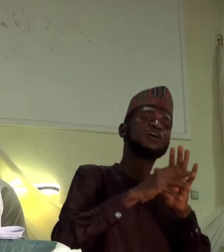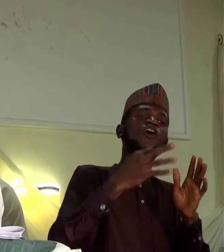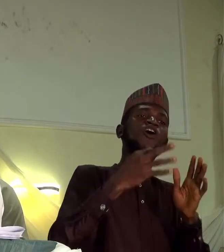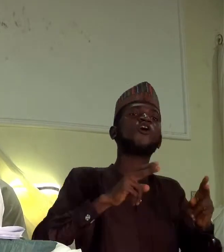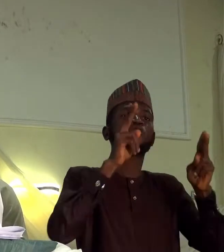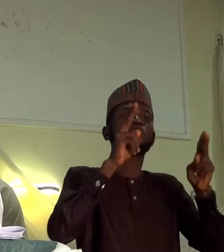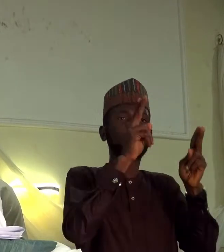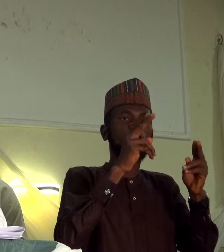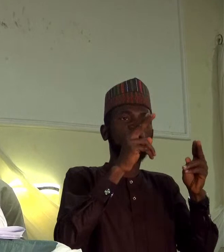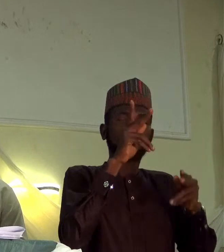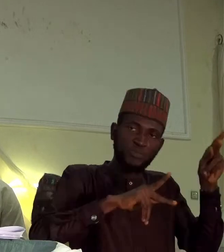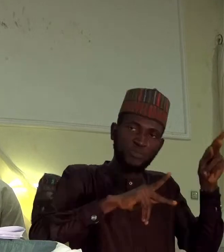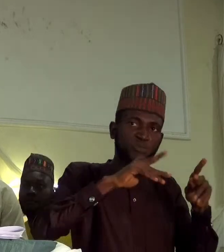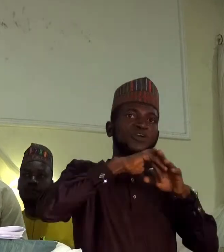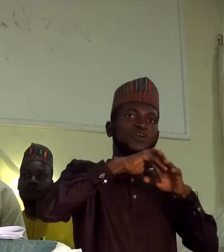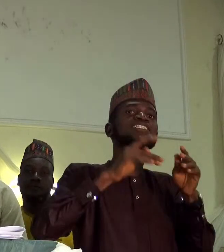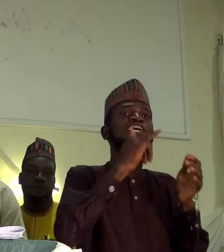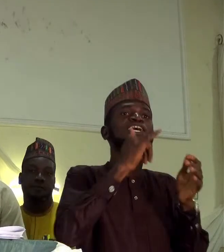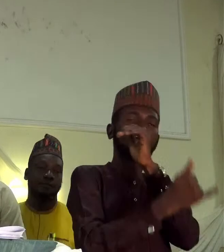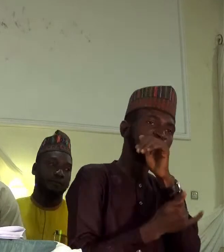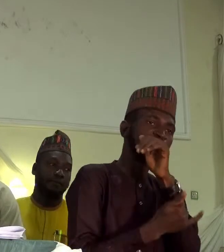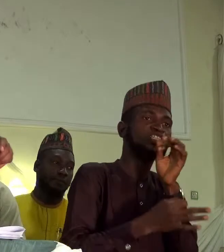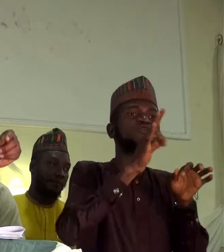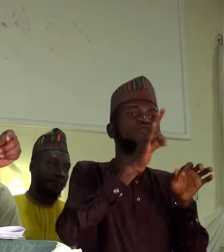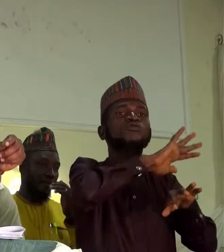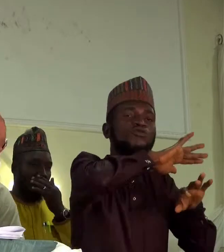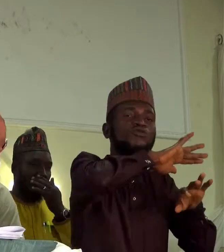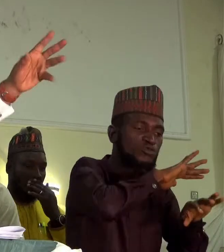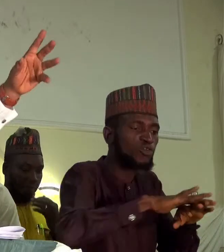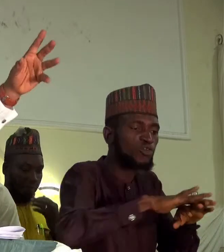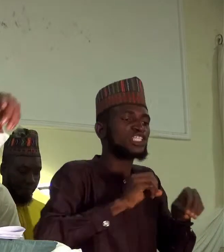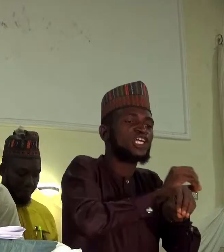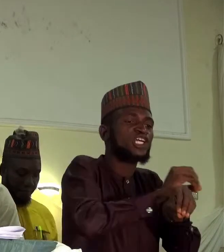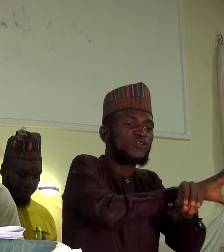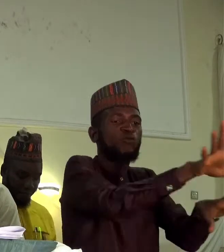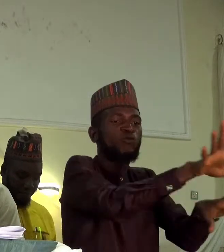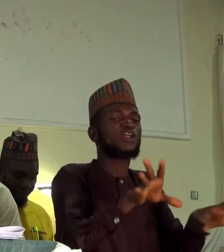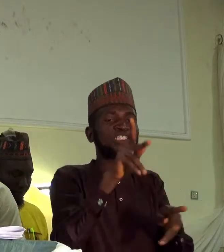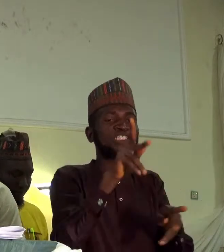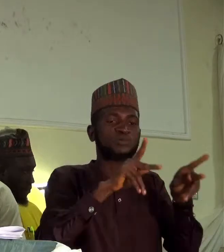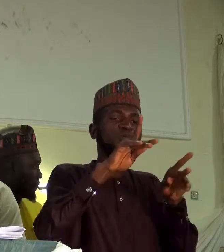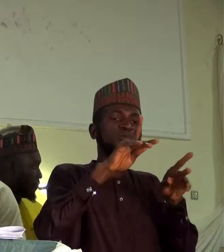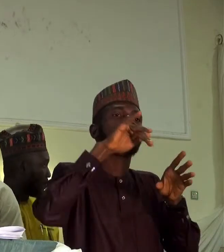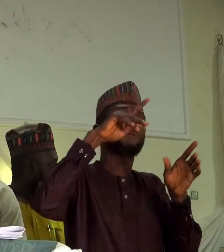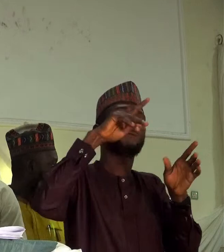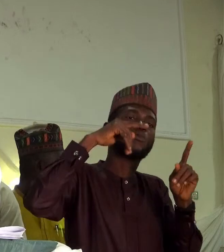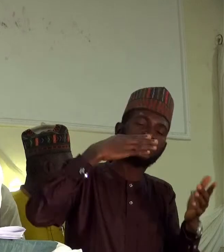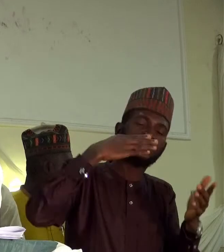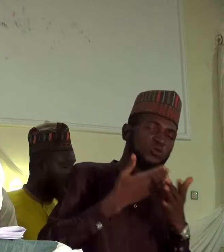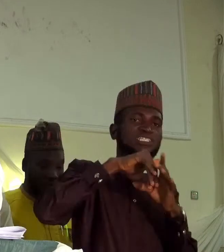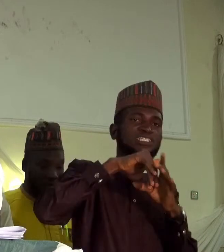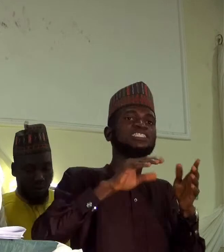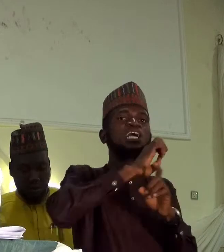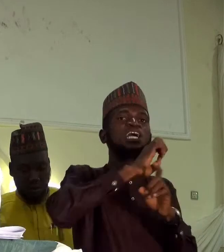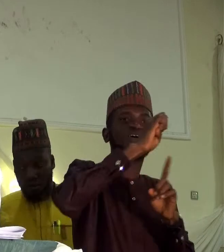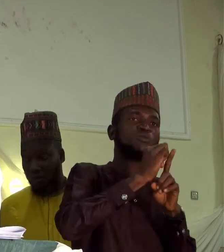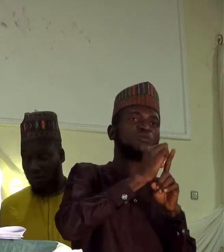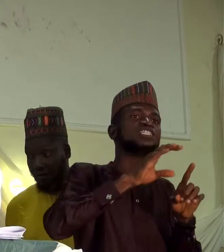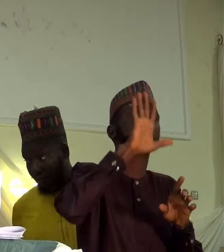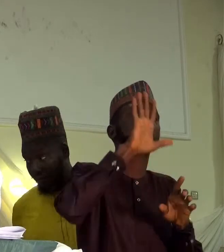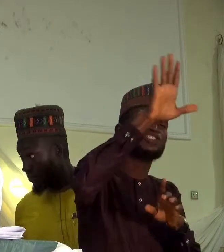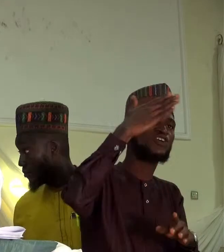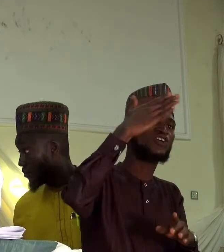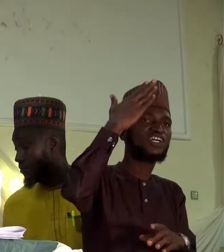benefit is your brilliancy when you are not influencing people positively in your environment? Of what benefit is the knowledge you think you are